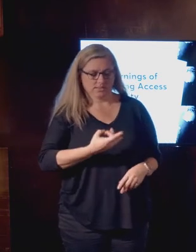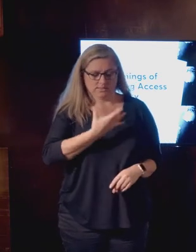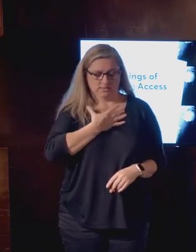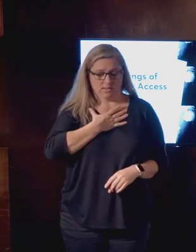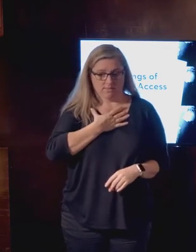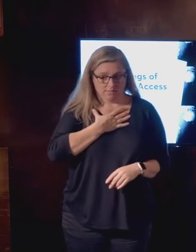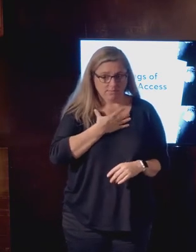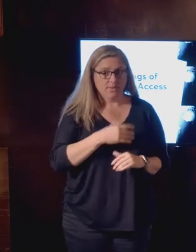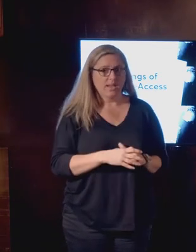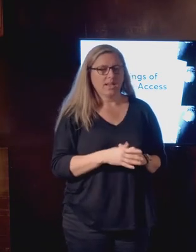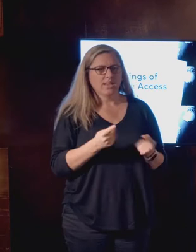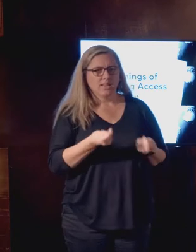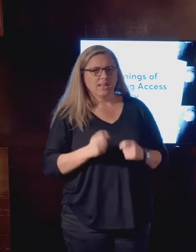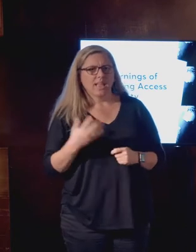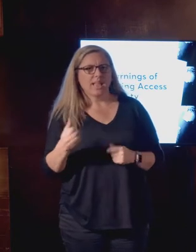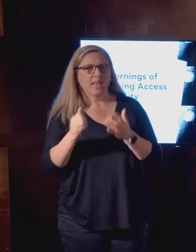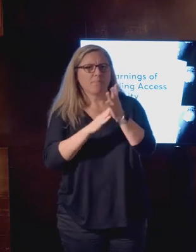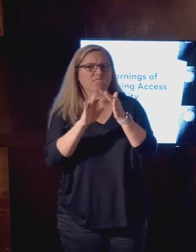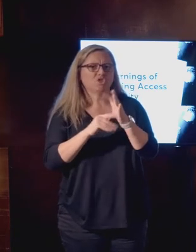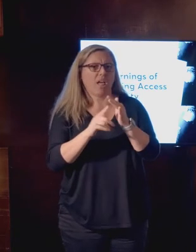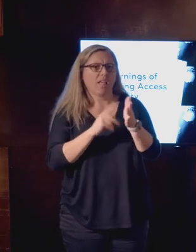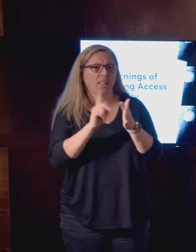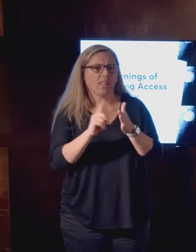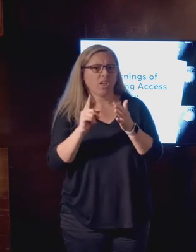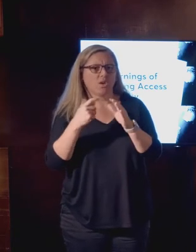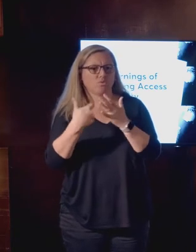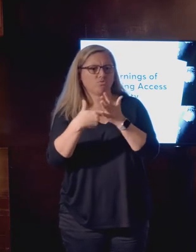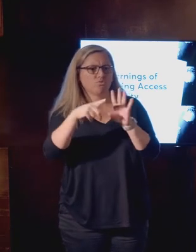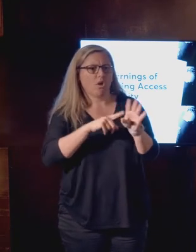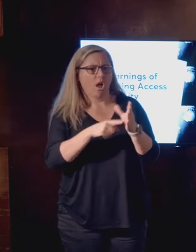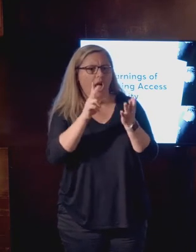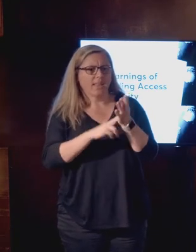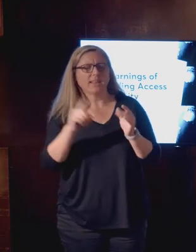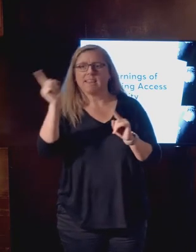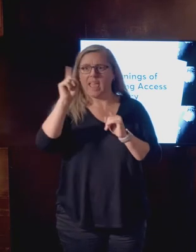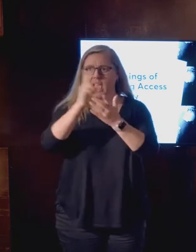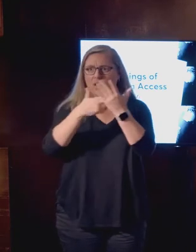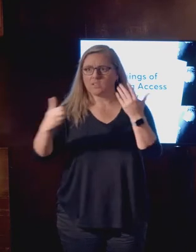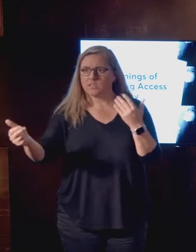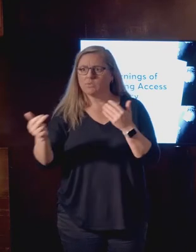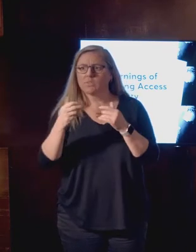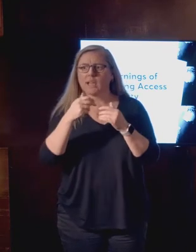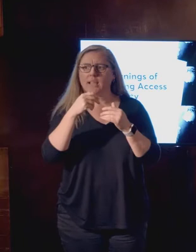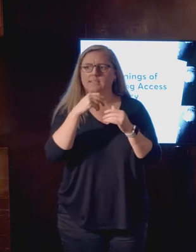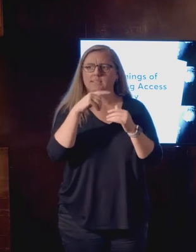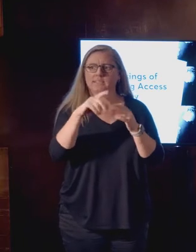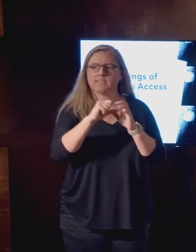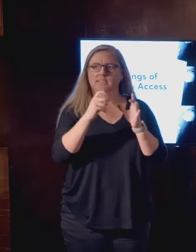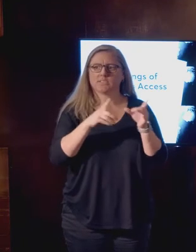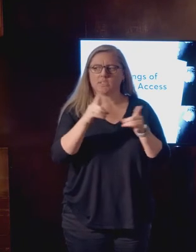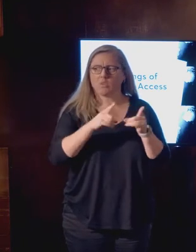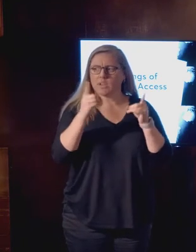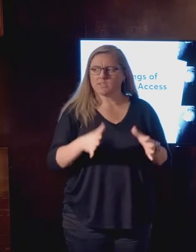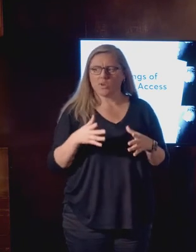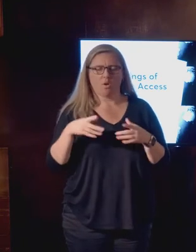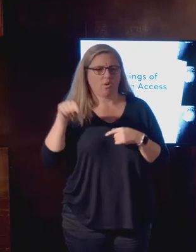And also we had Michelle Ryan, who is now the artistic director of Restless Dance Company. And Jerry Sheeran